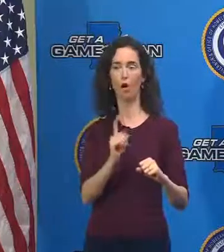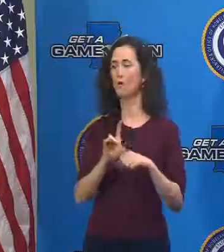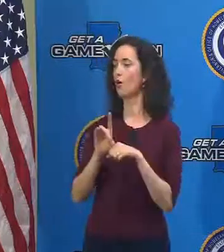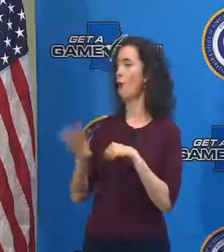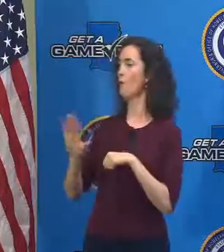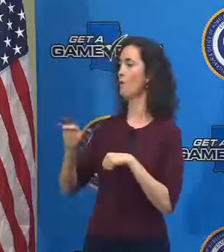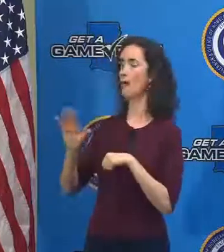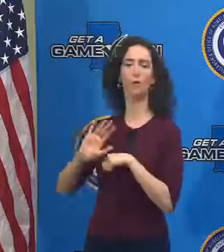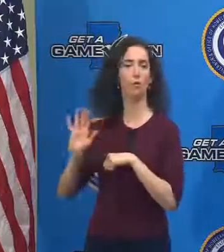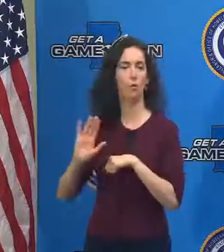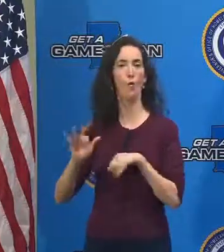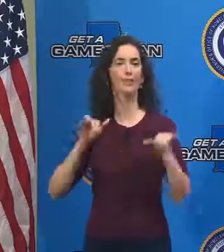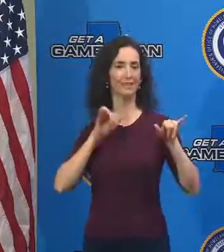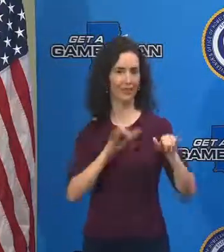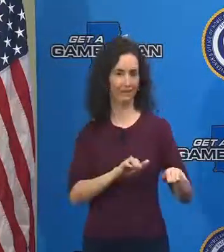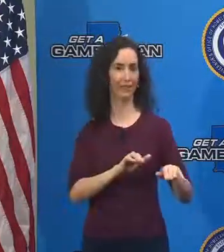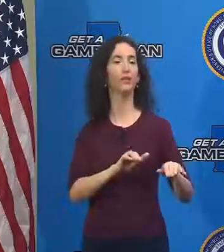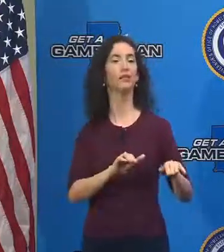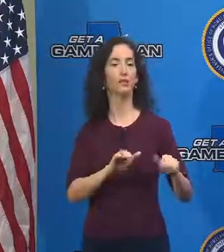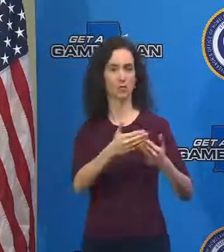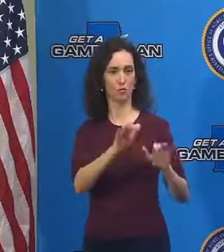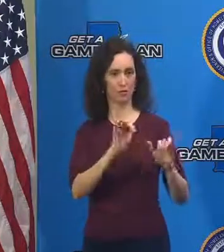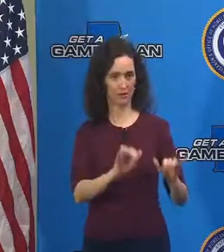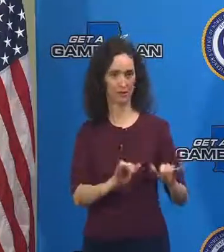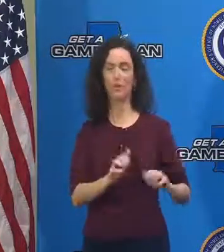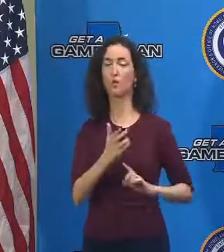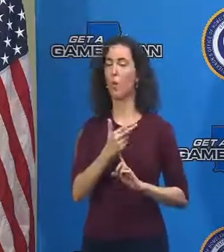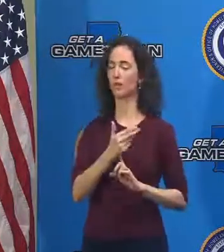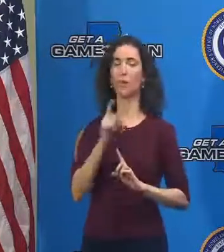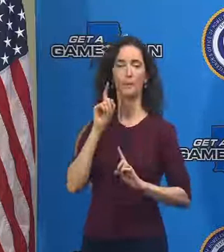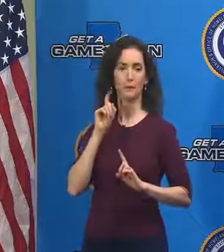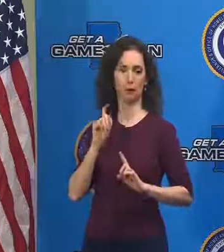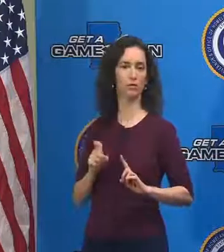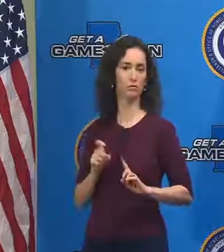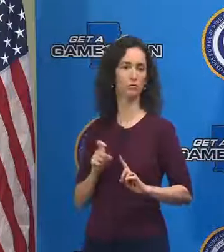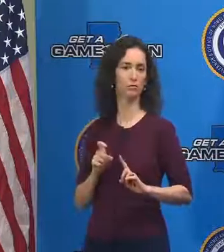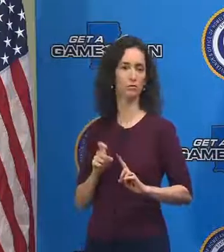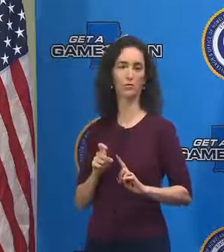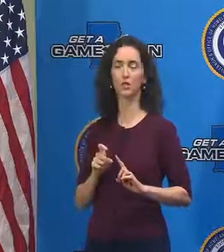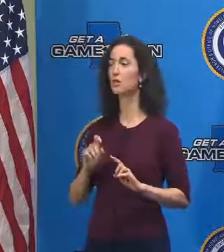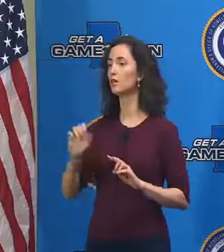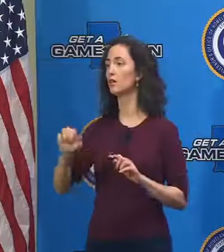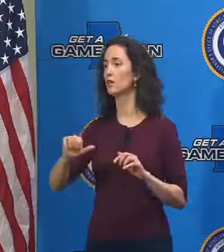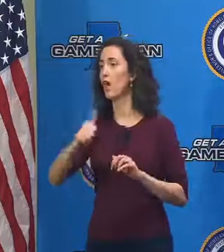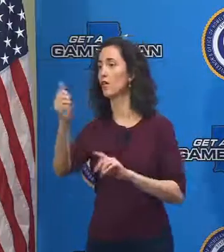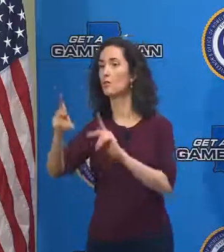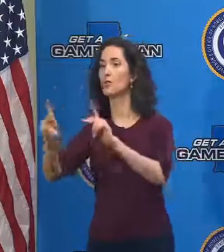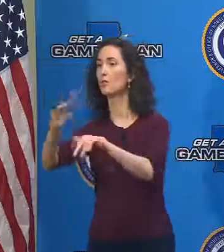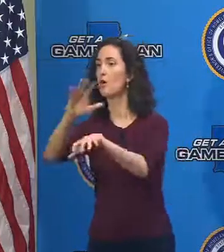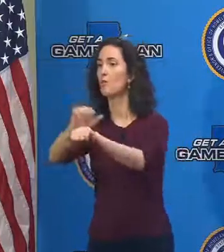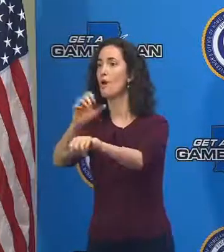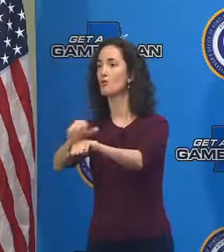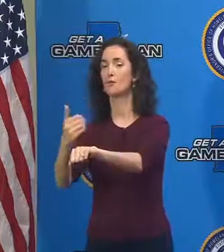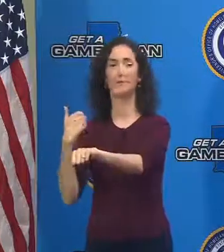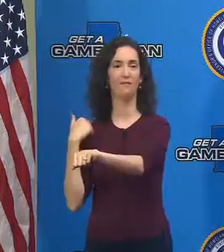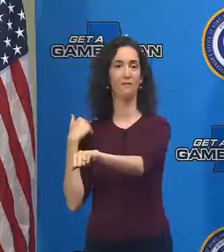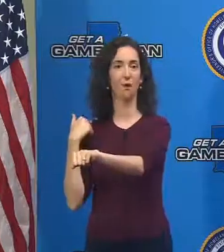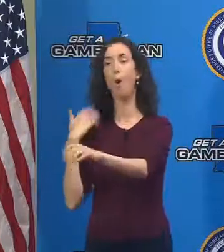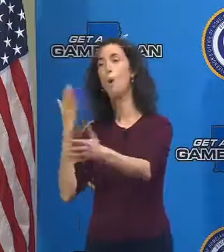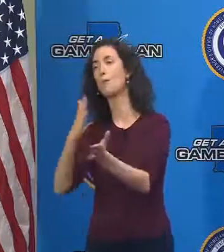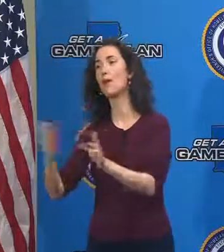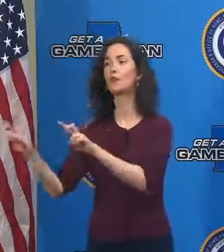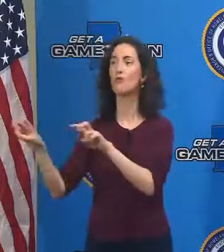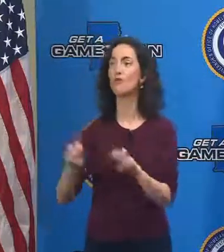being put out so that those hotels have to honor any reservations that they had taken previous to the